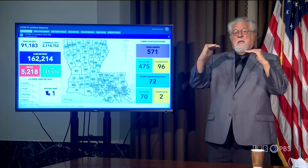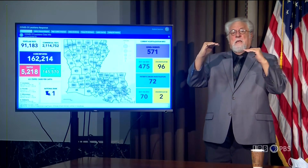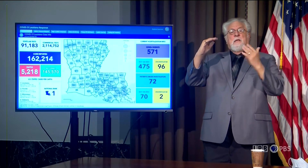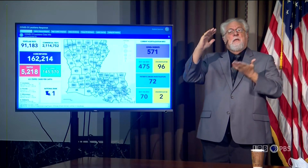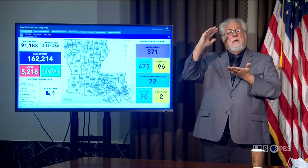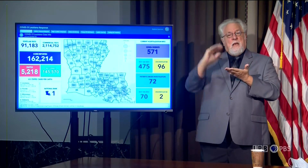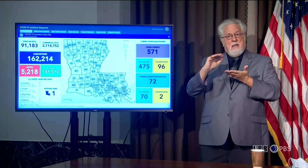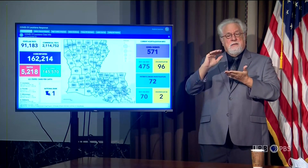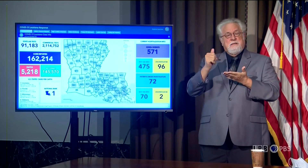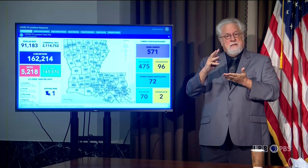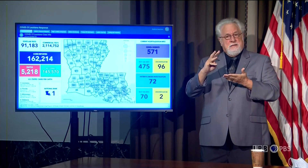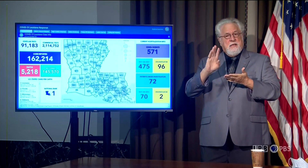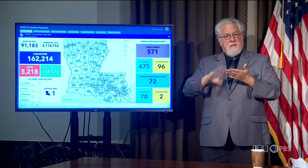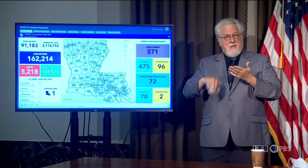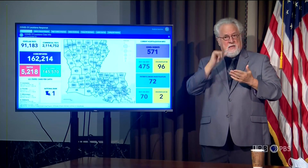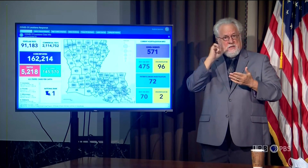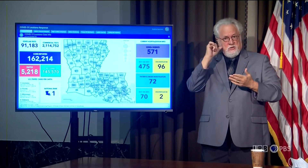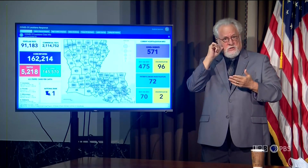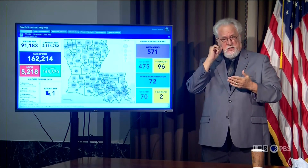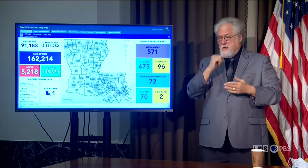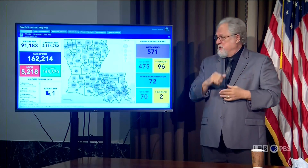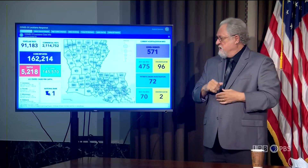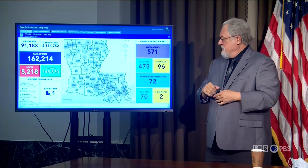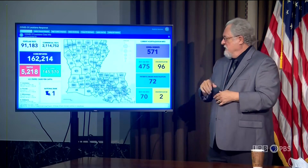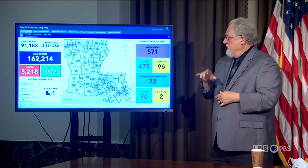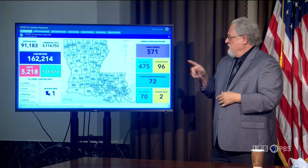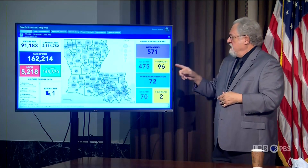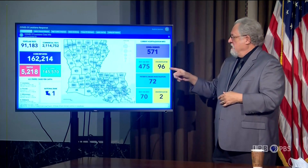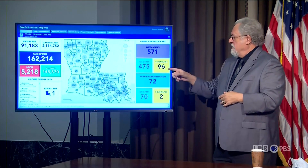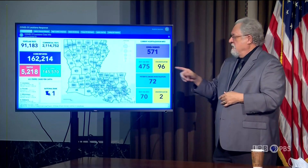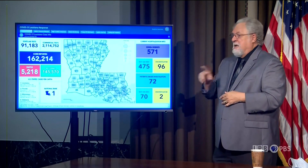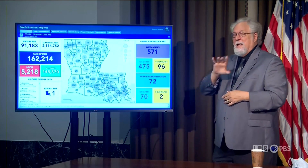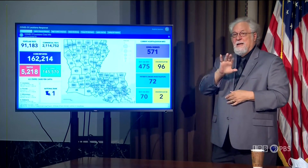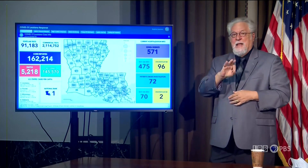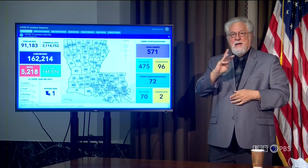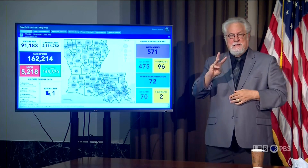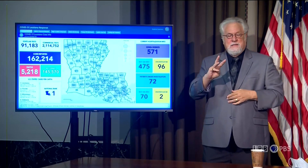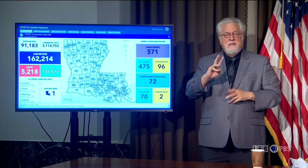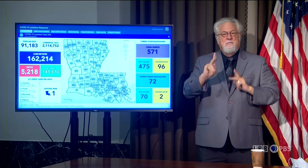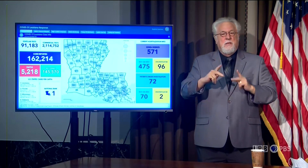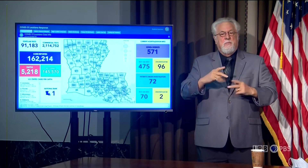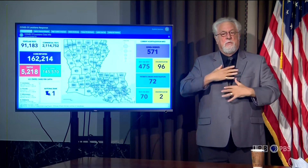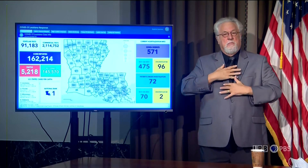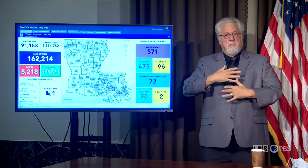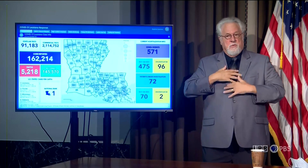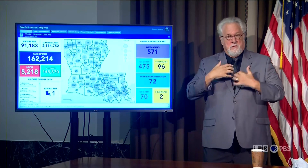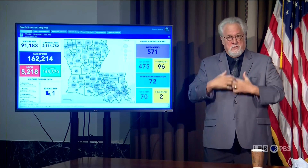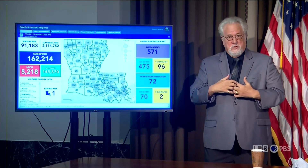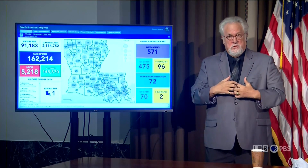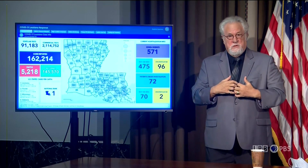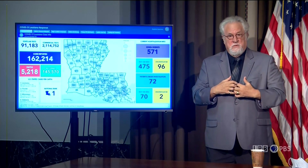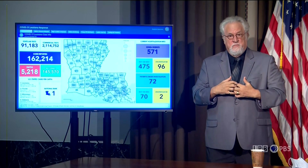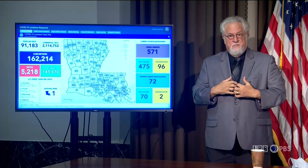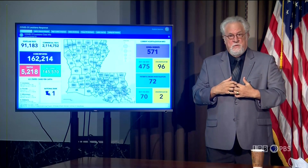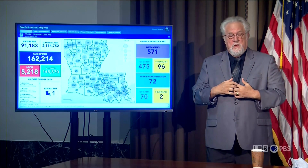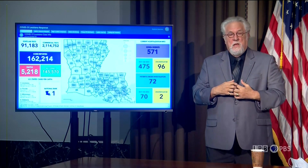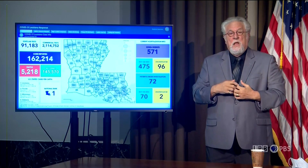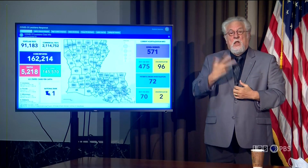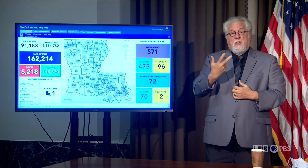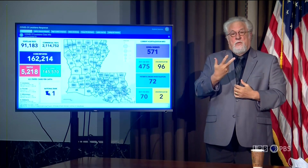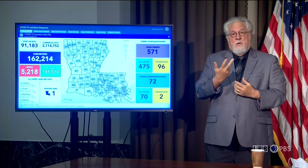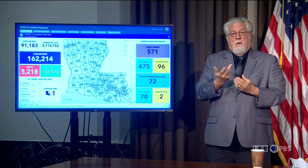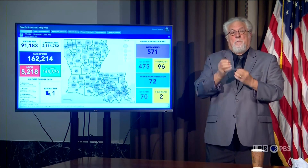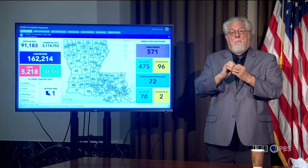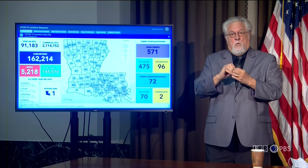16 from yesterday. And there are 96 hospitalized patients on mechanical ventilators. That's 3